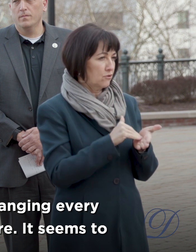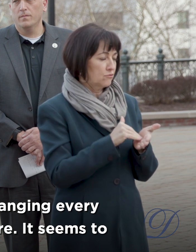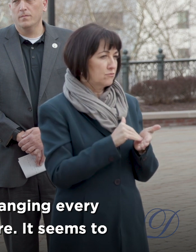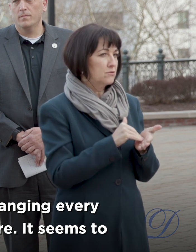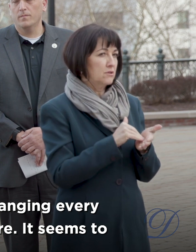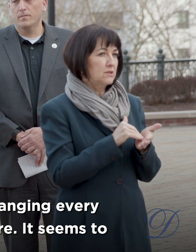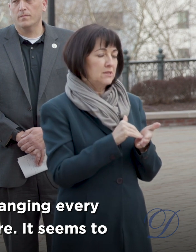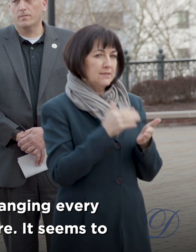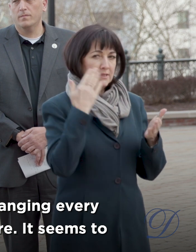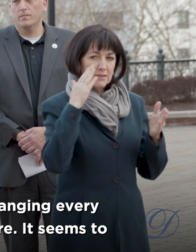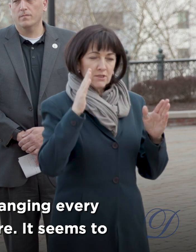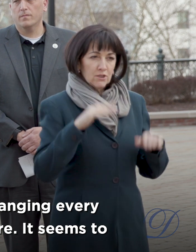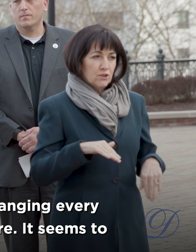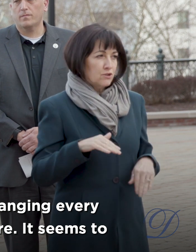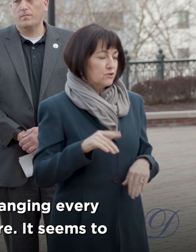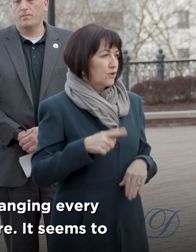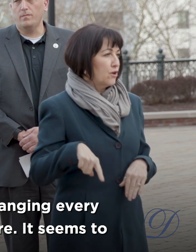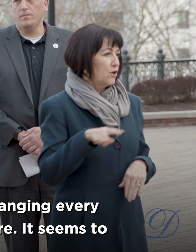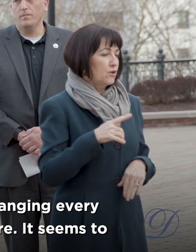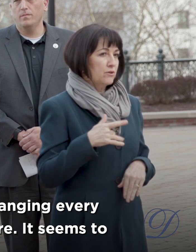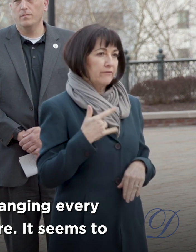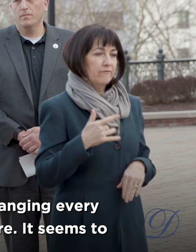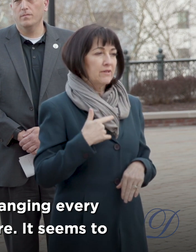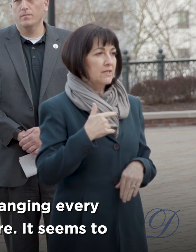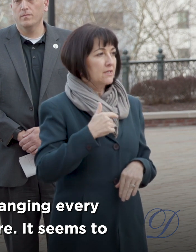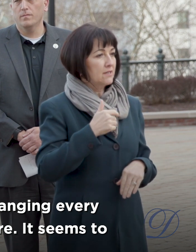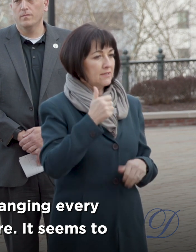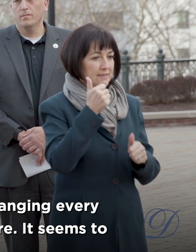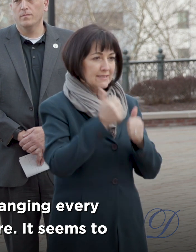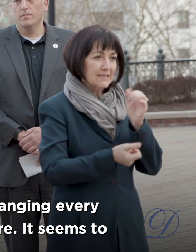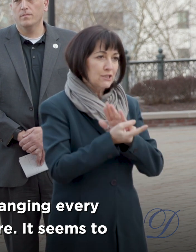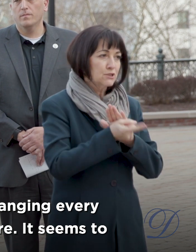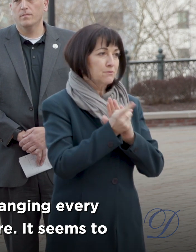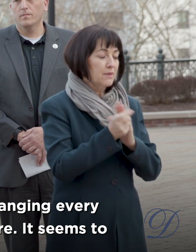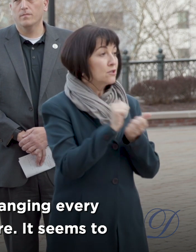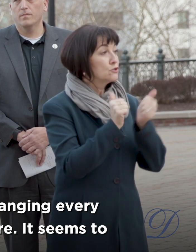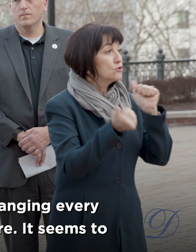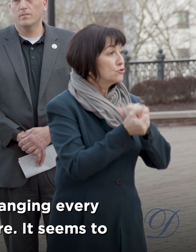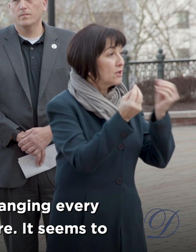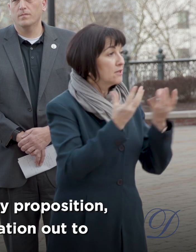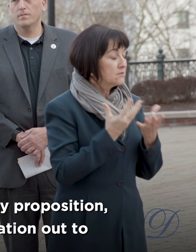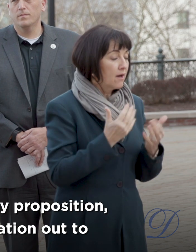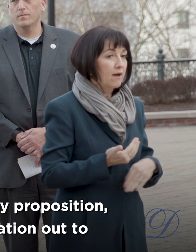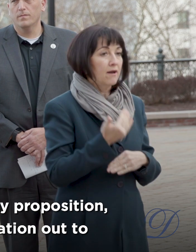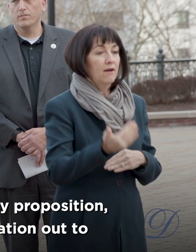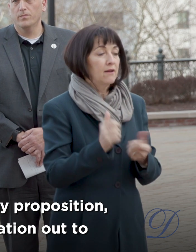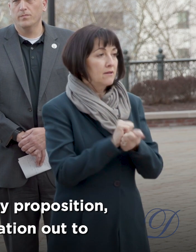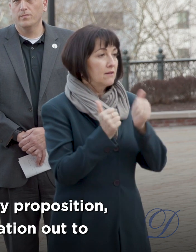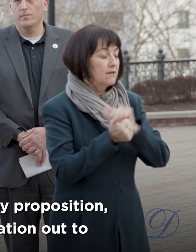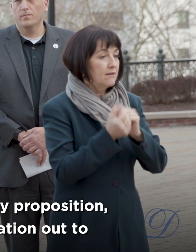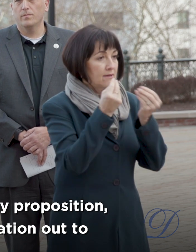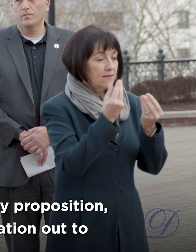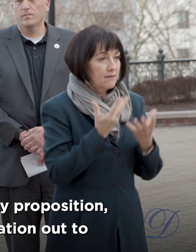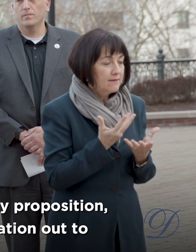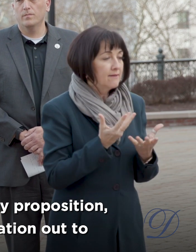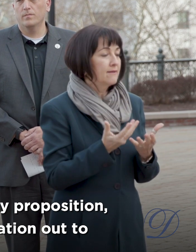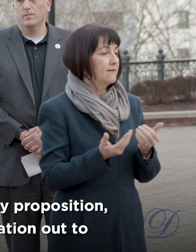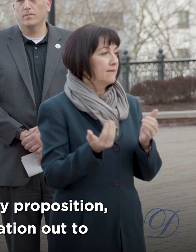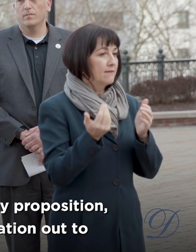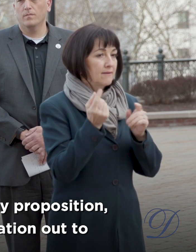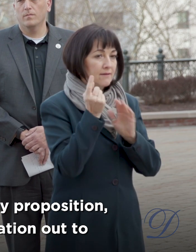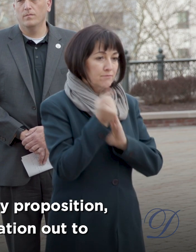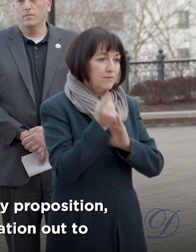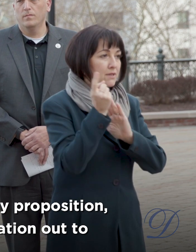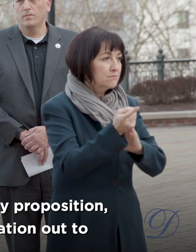I know it feels like things are changing every minute, and in many ways they are. It seems to be a minute-by-minute,